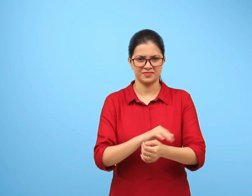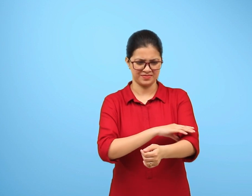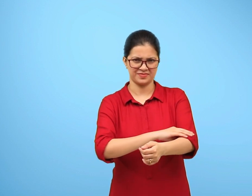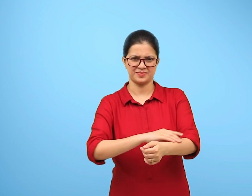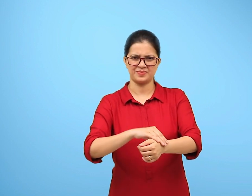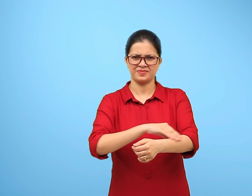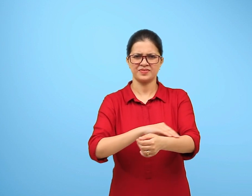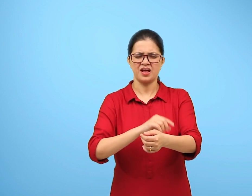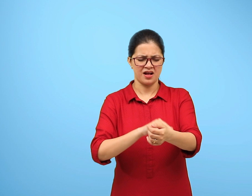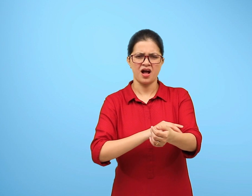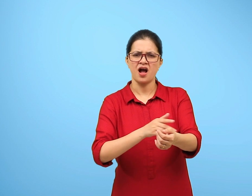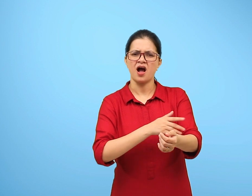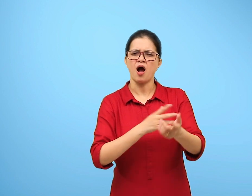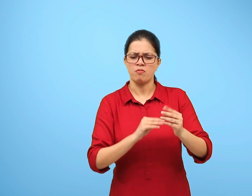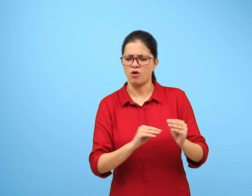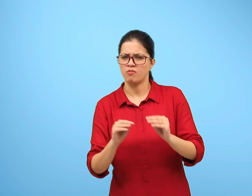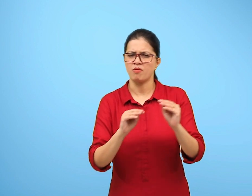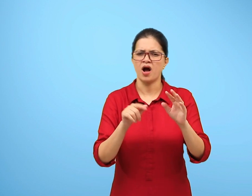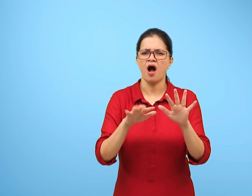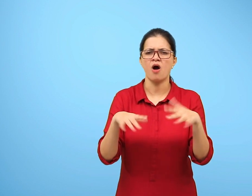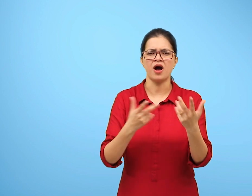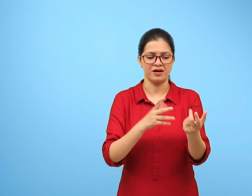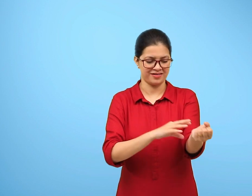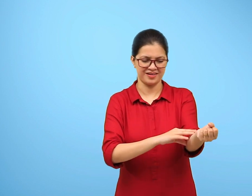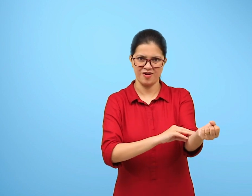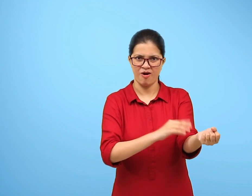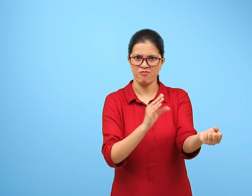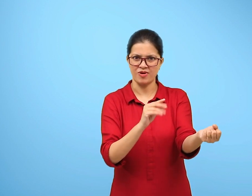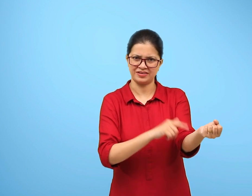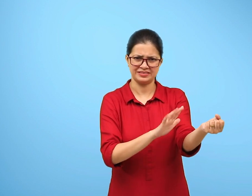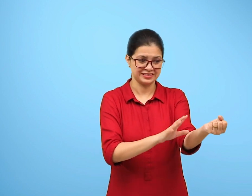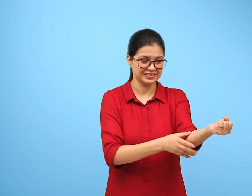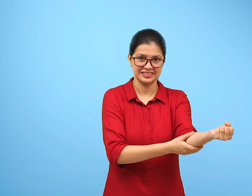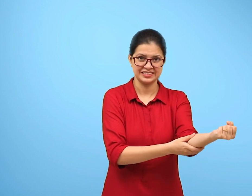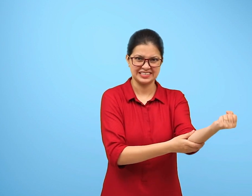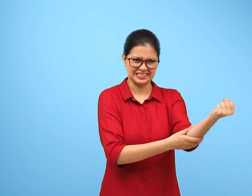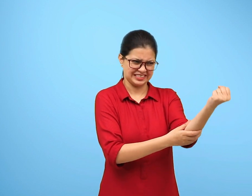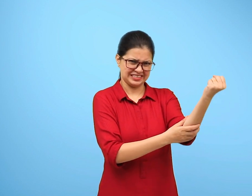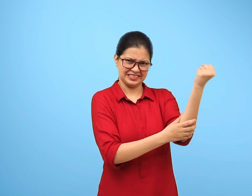The bones are moved by alternate contractions and relaxations of two sets of muscles.